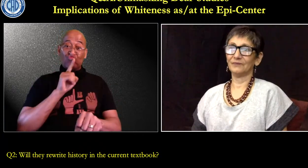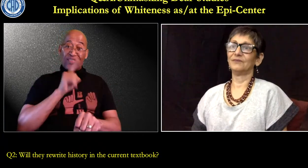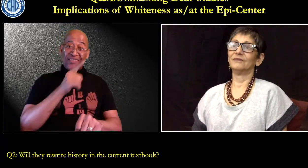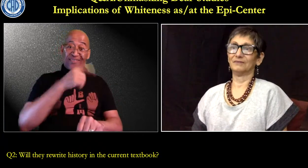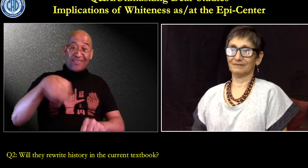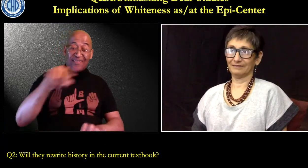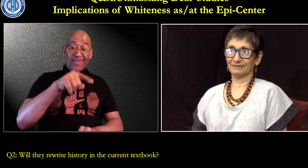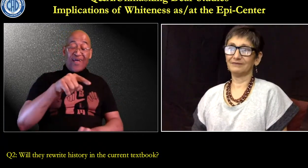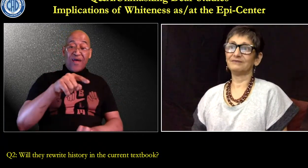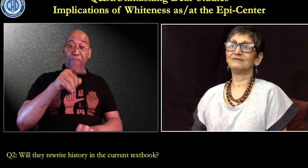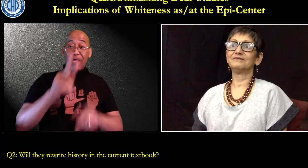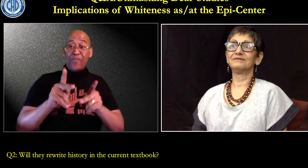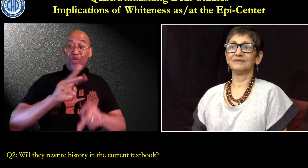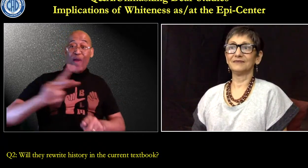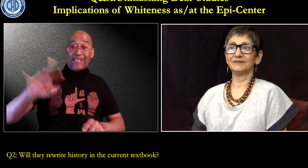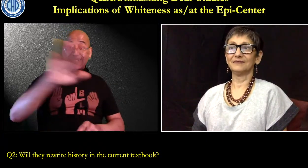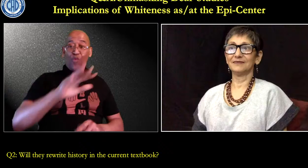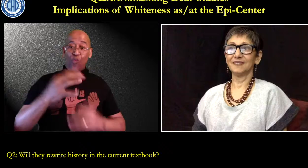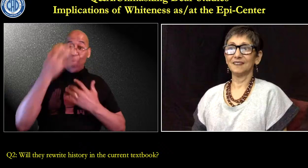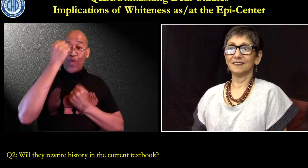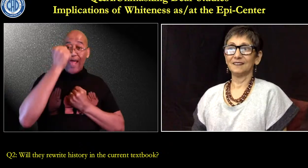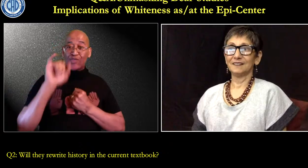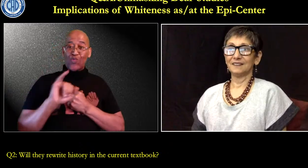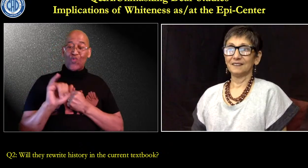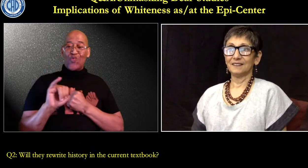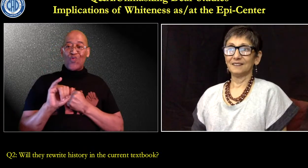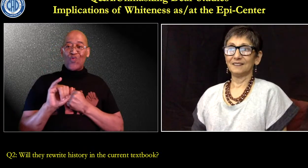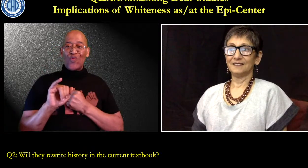really need to have that written.